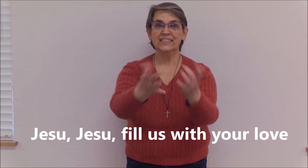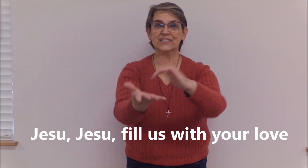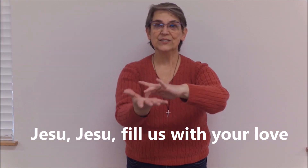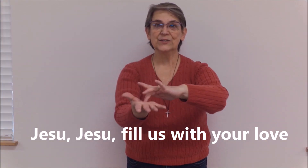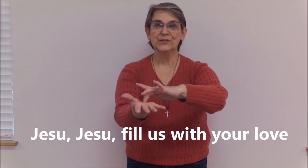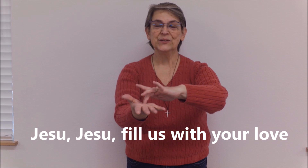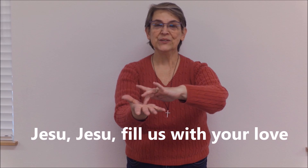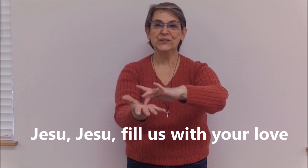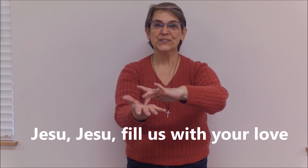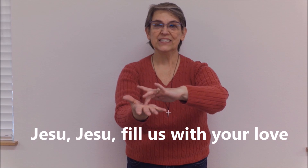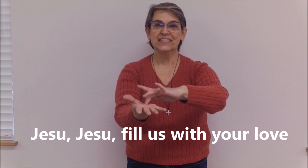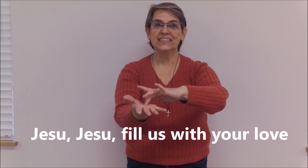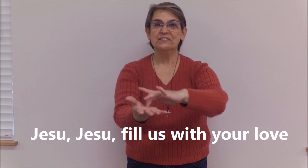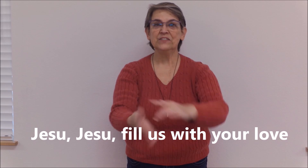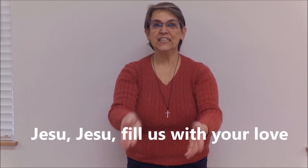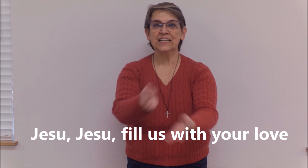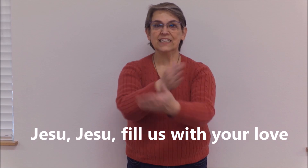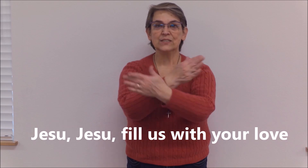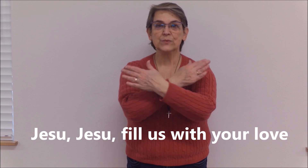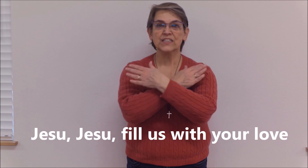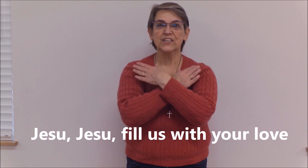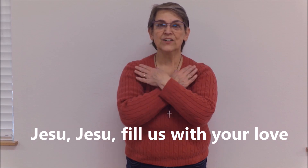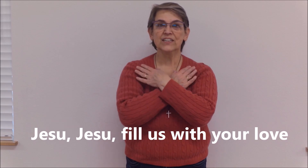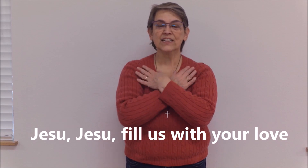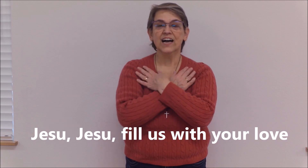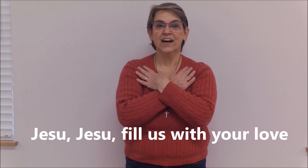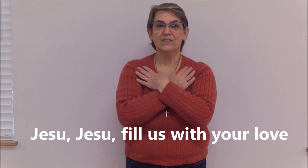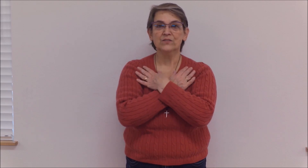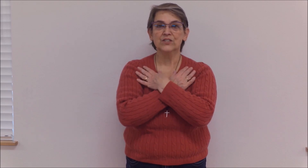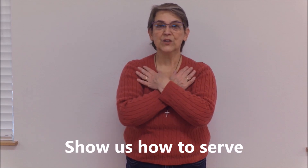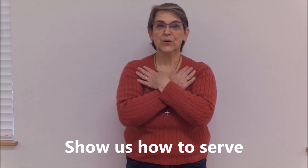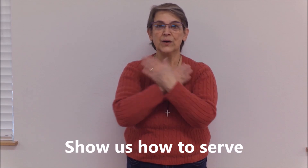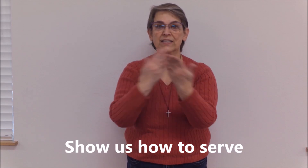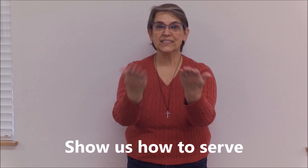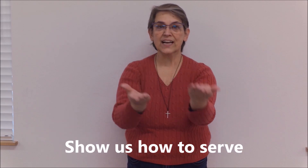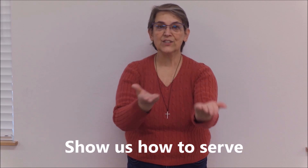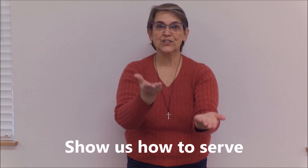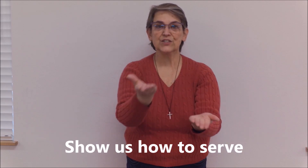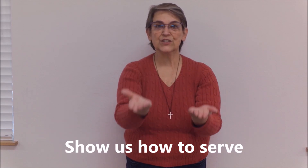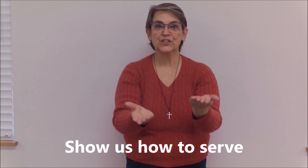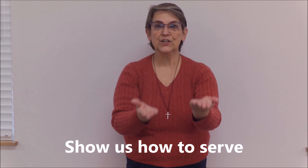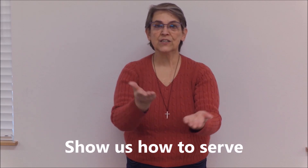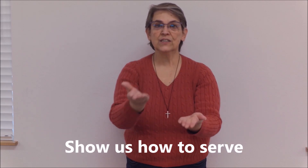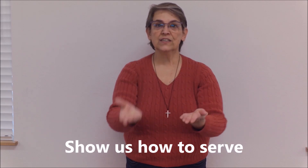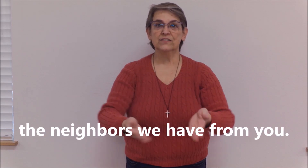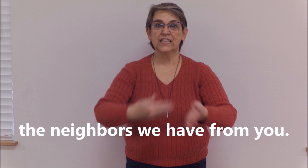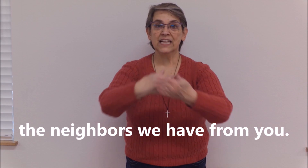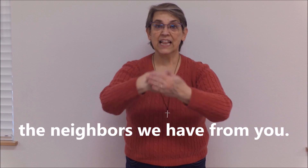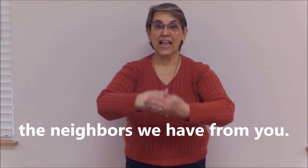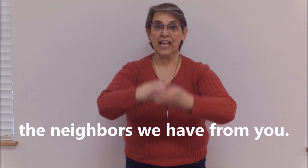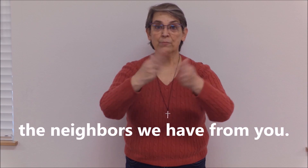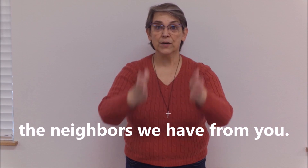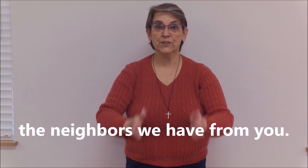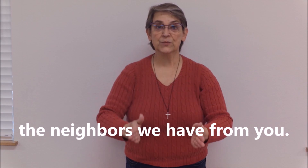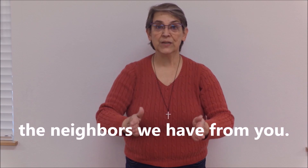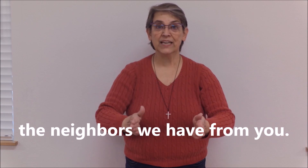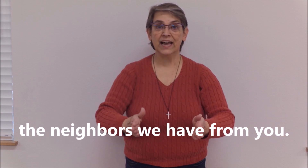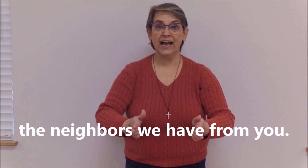Yesu, fill us with your love. Show us how to serve the neighbors we